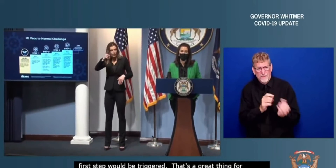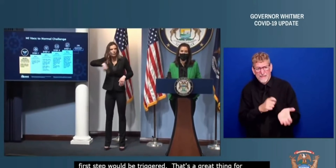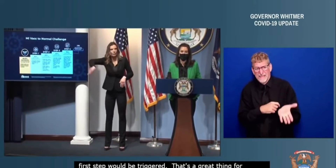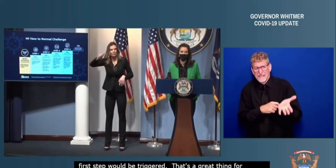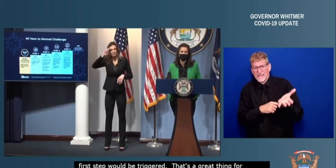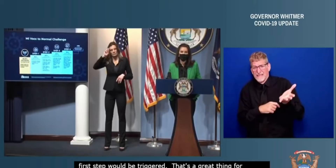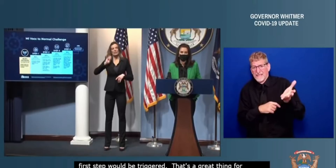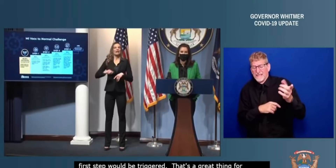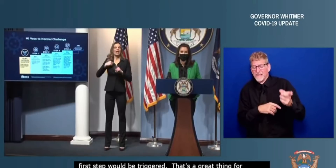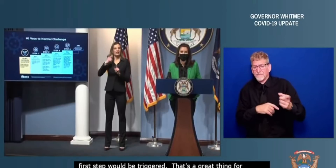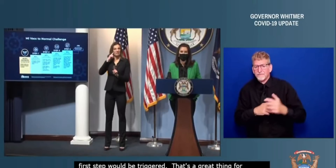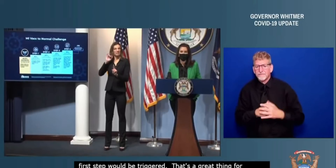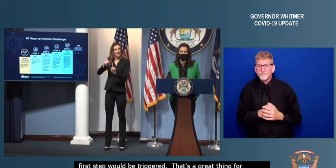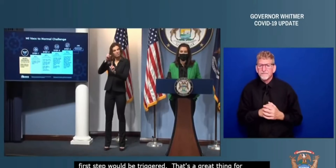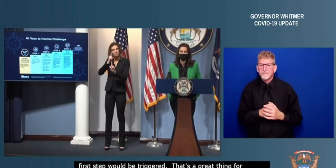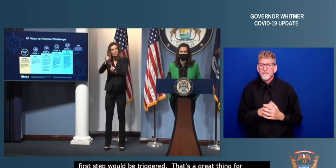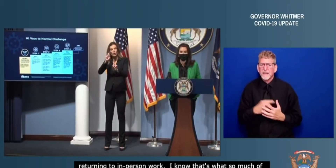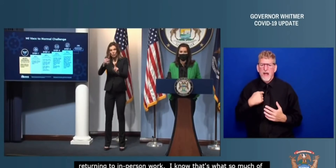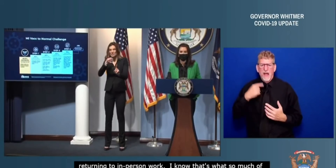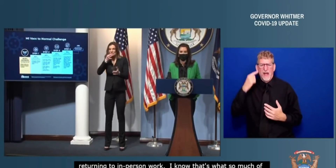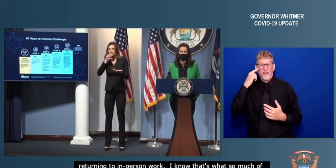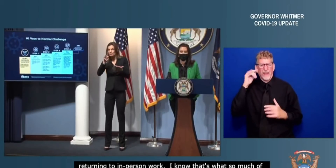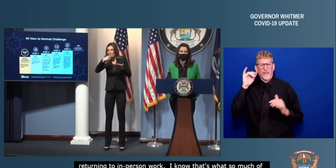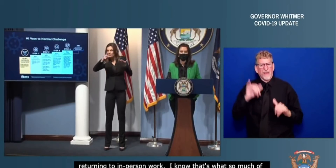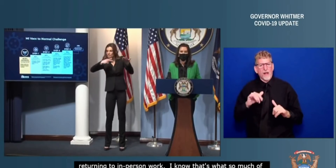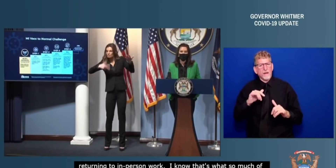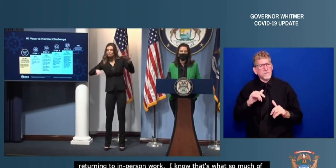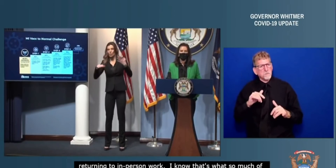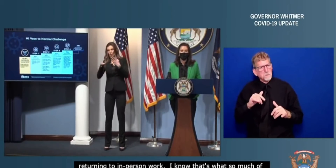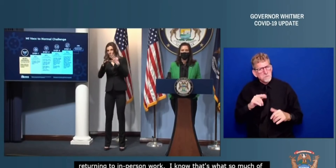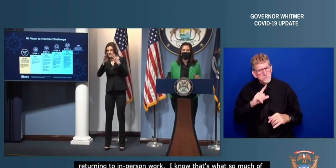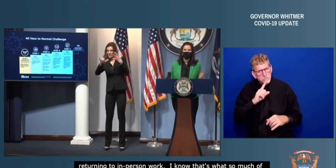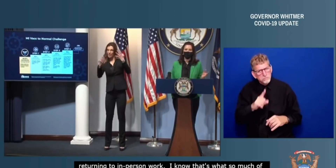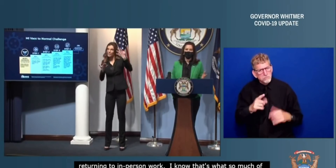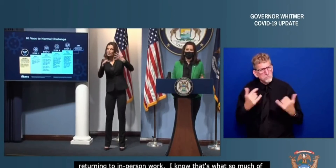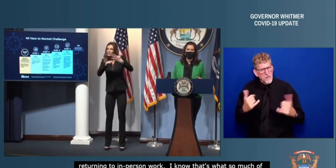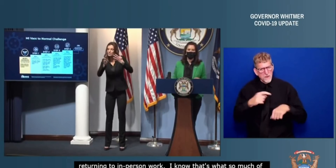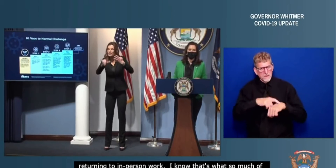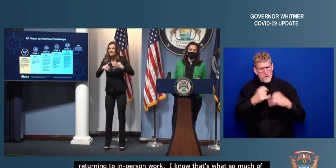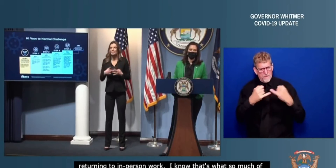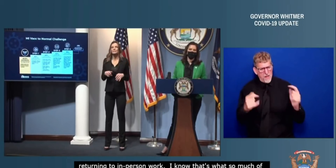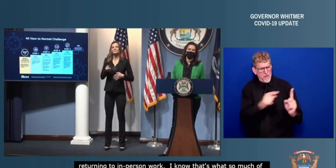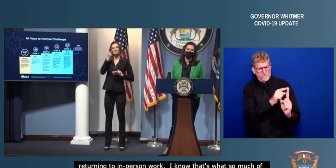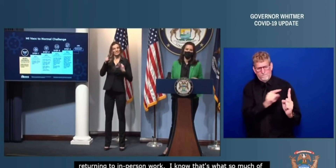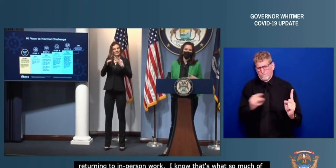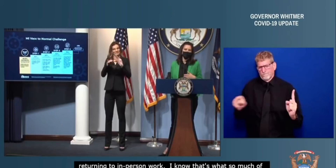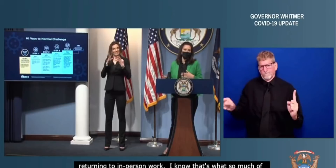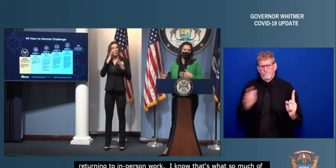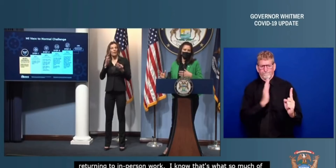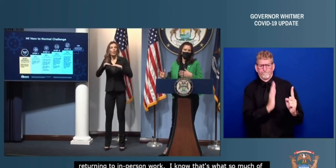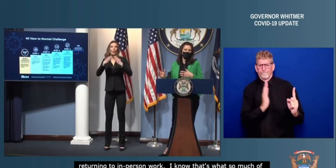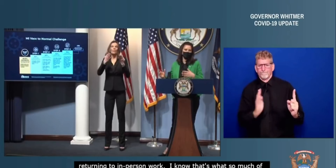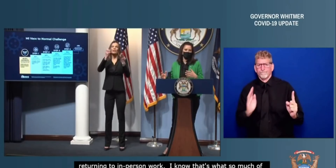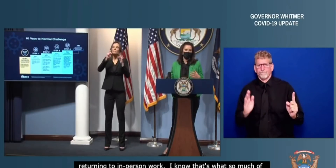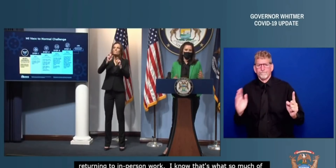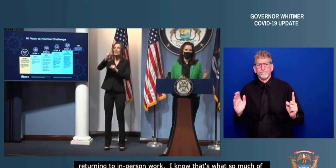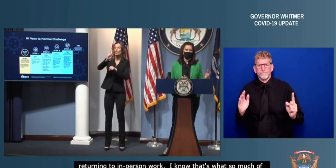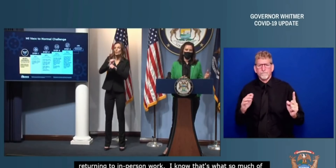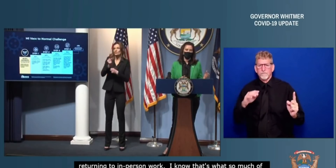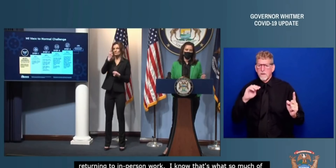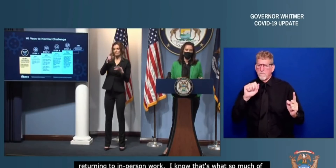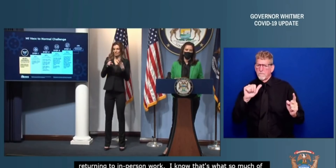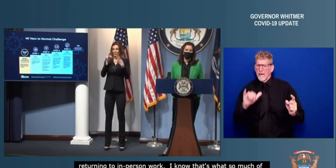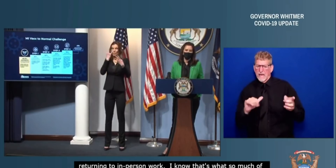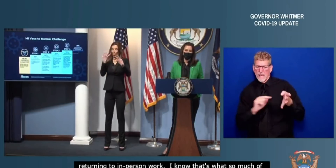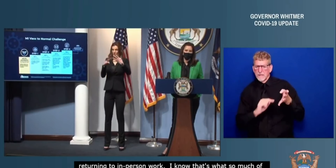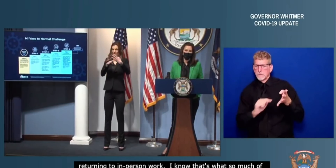that that's a very real timeline. So perhaps by the end of May. But it's all contingent on vaccines, and that's why, partnering